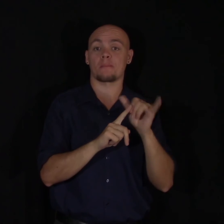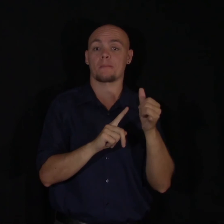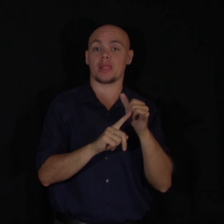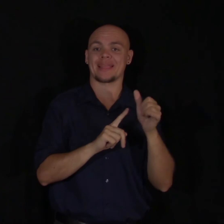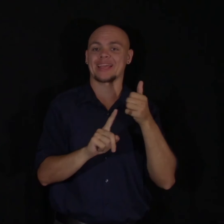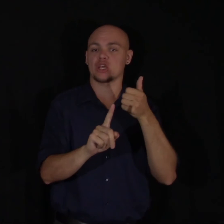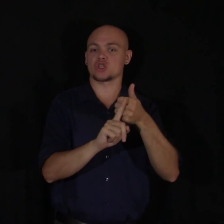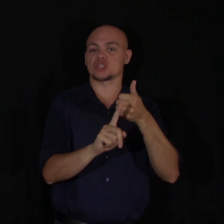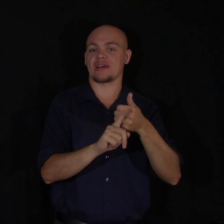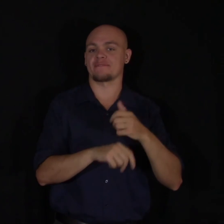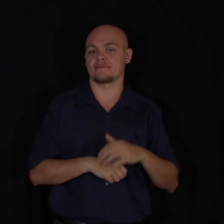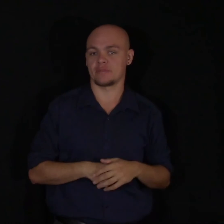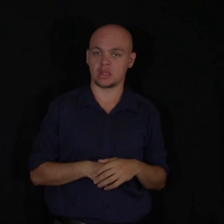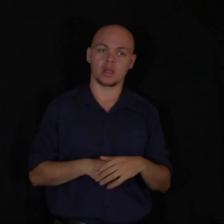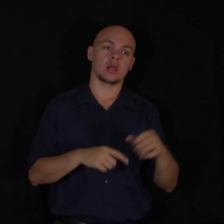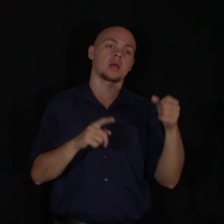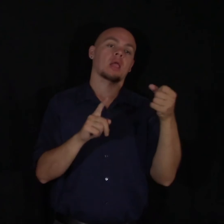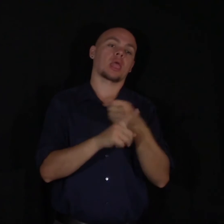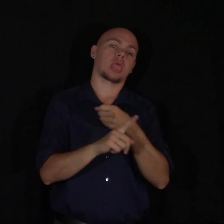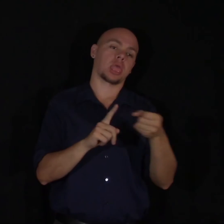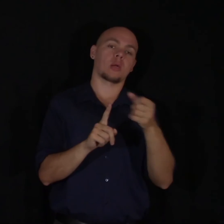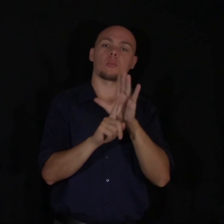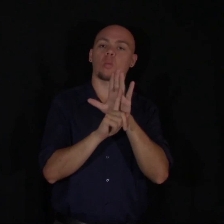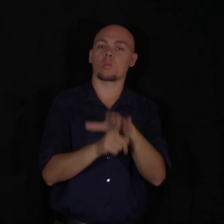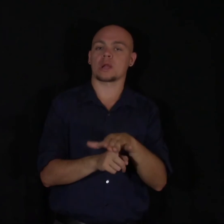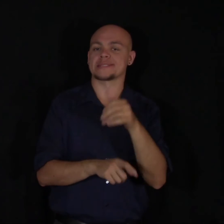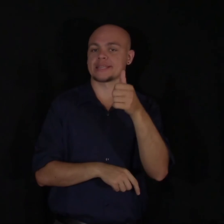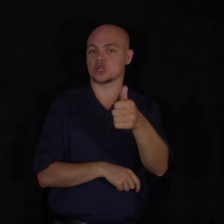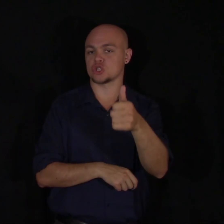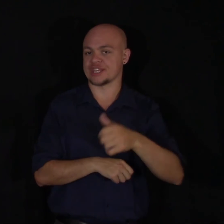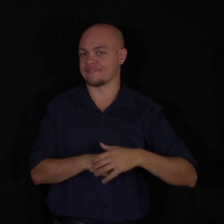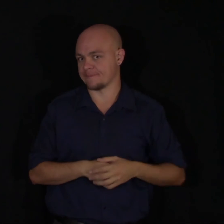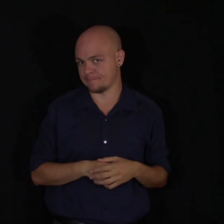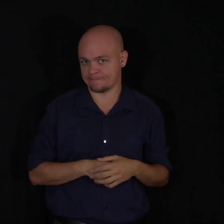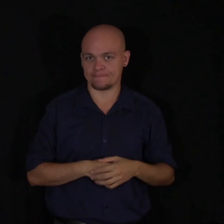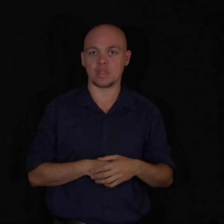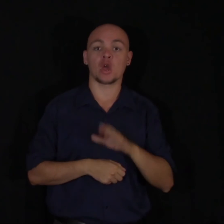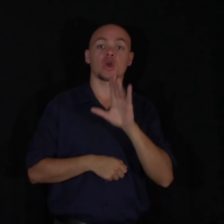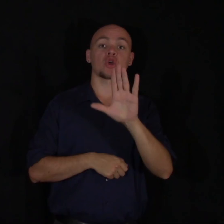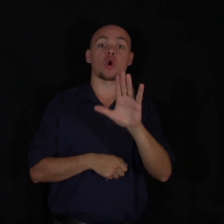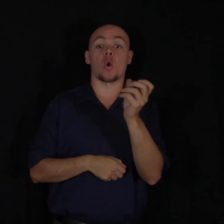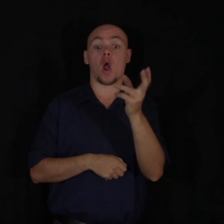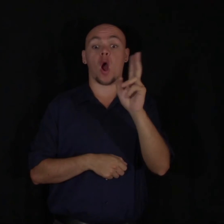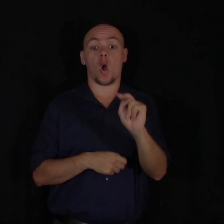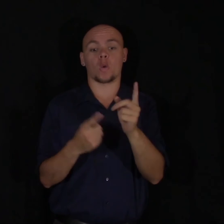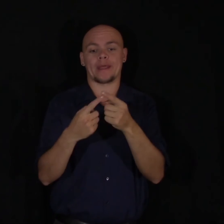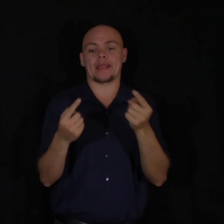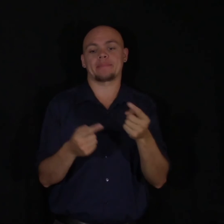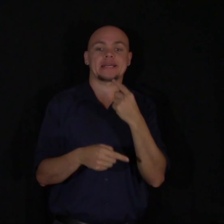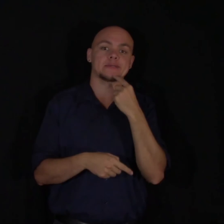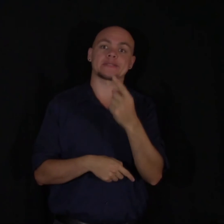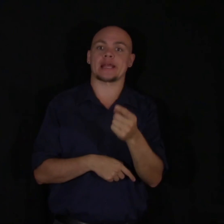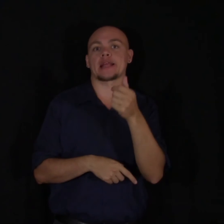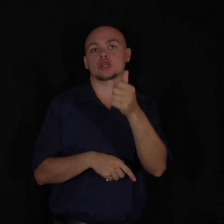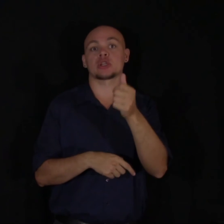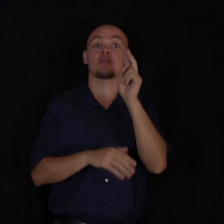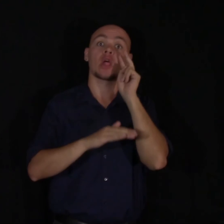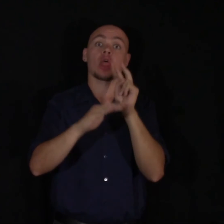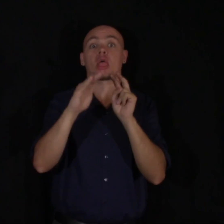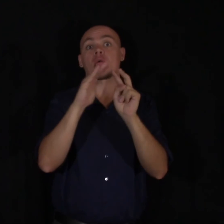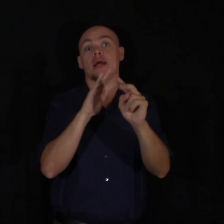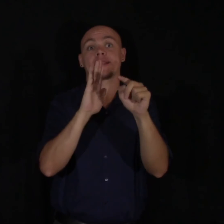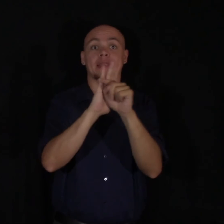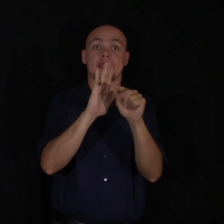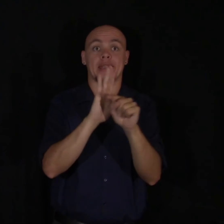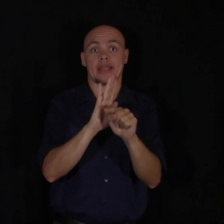yourself, beating yourself up, being your own enemy and telling yourself that all those predictions, those